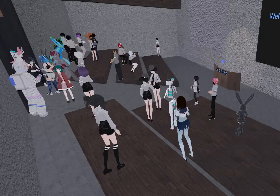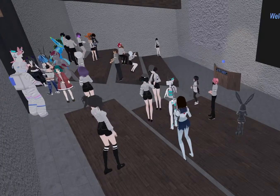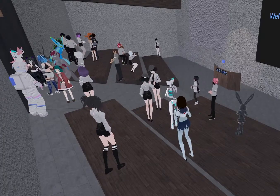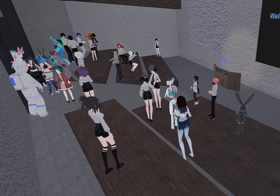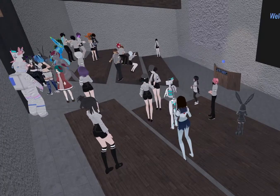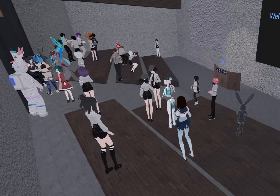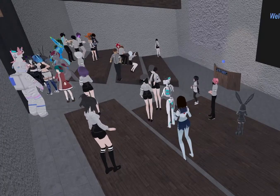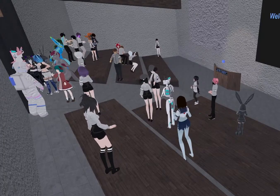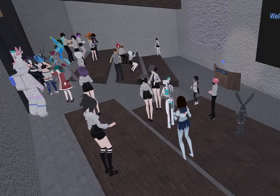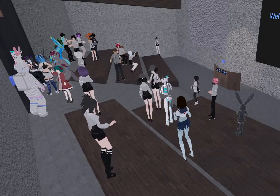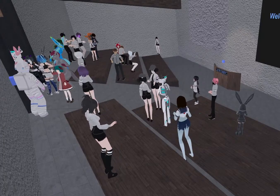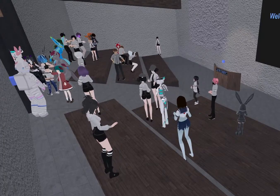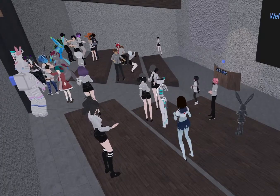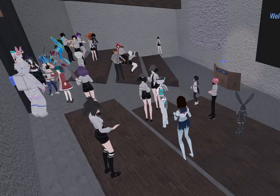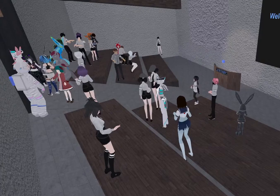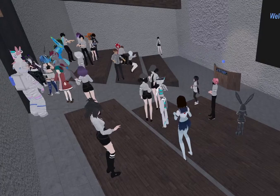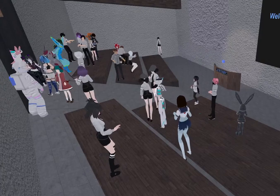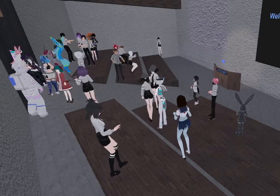That doesn't sound fun.